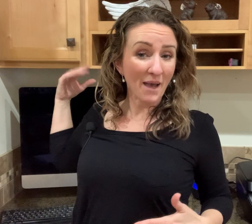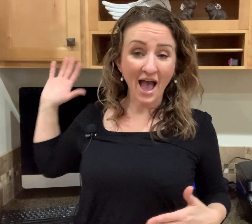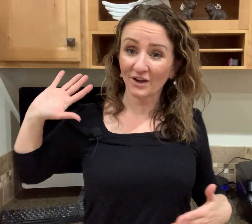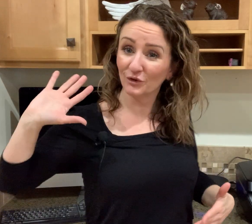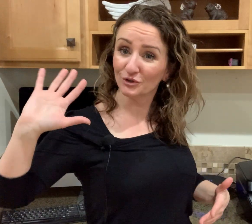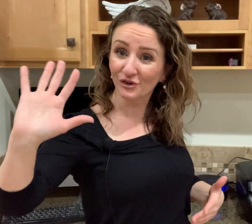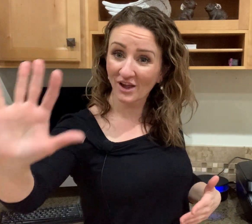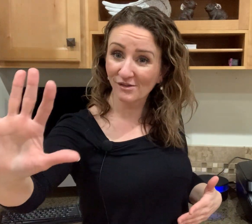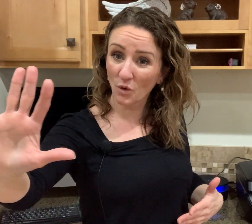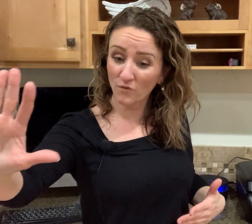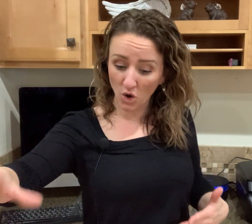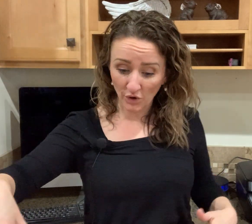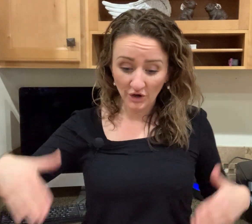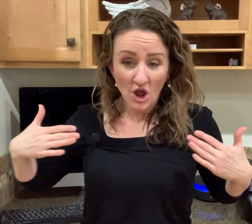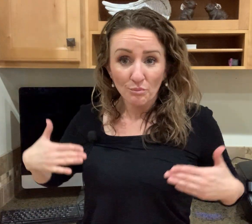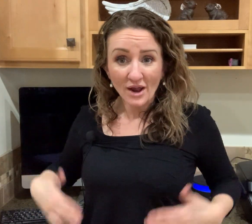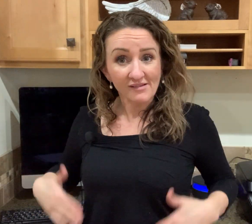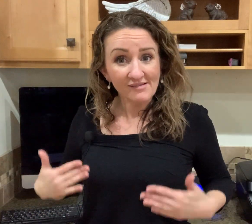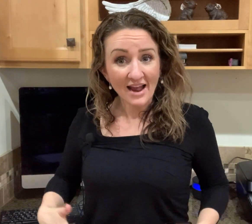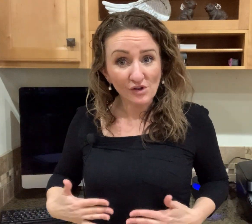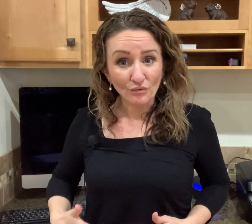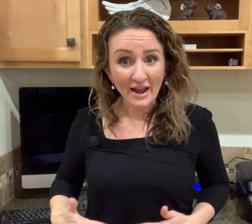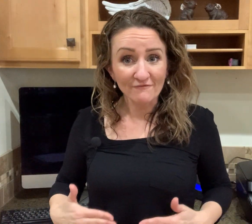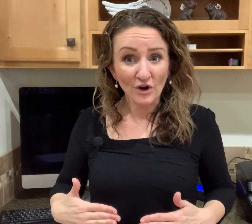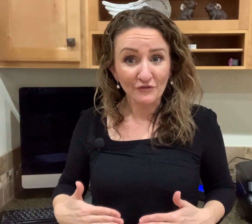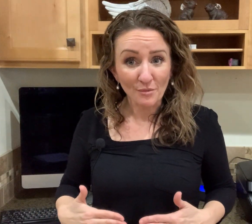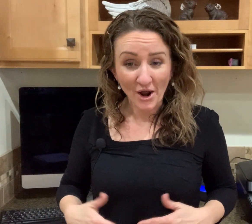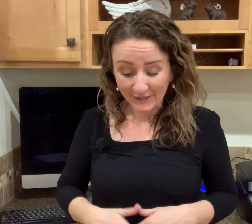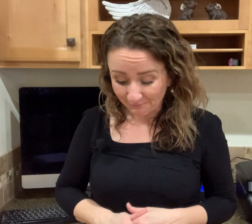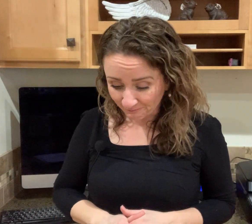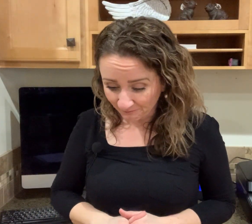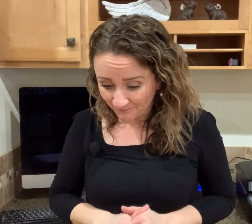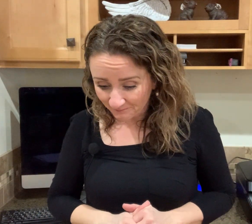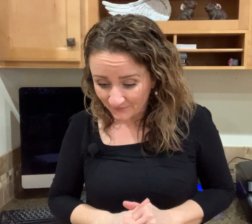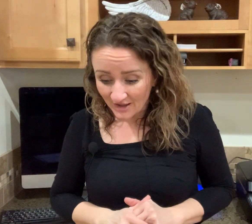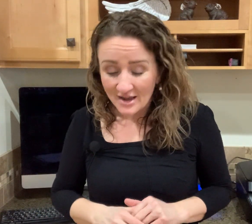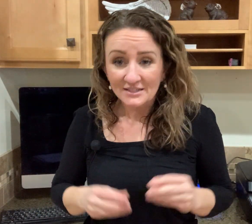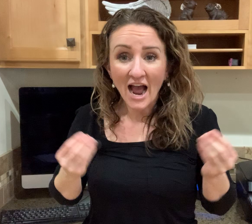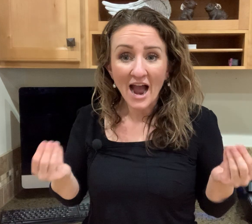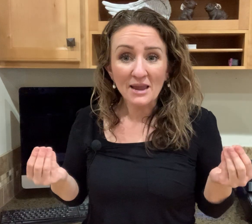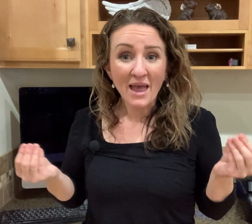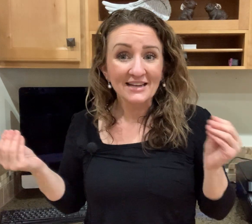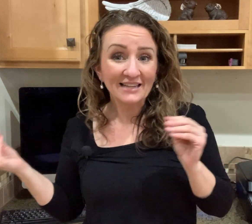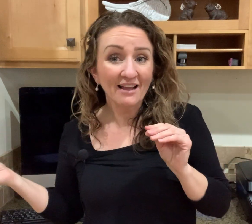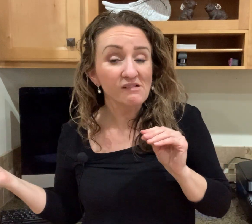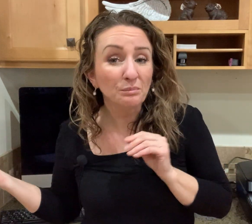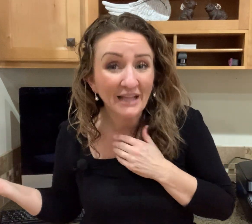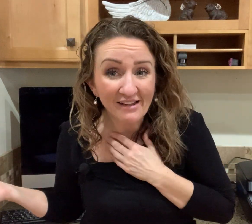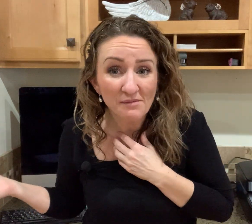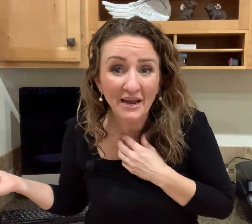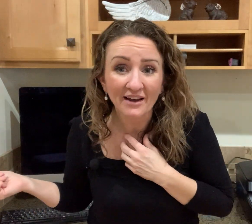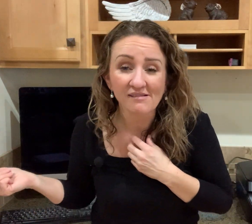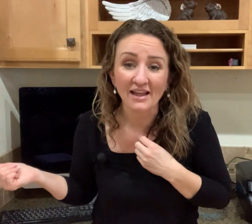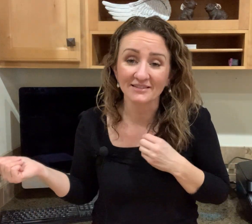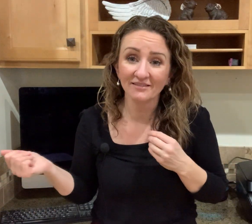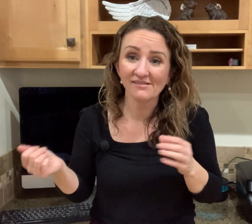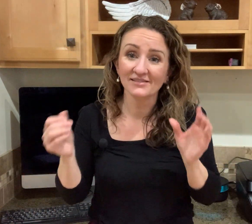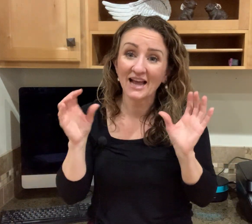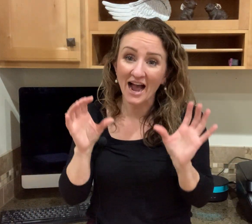back, future signs go forward, present signs are right in front of your body. Time and tense placement in a sentence,